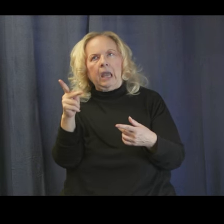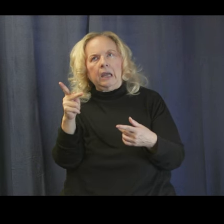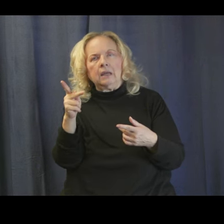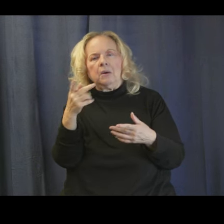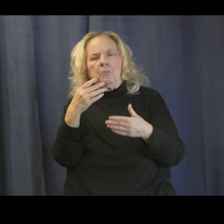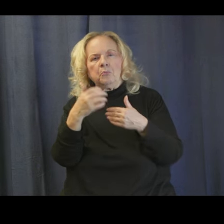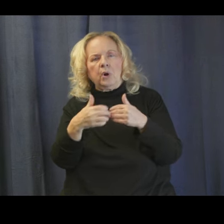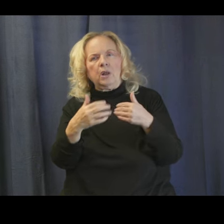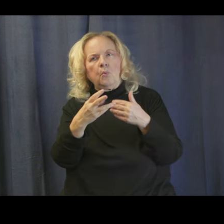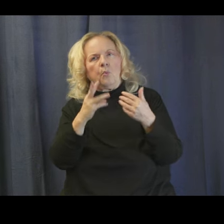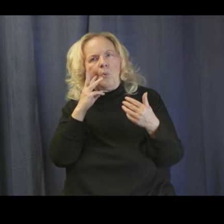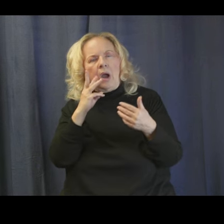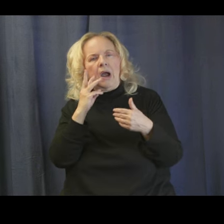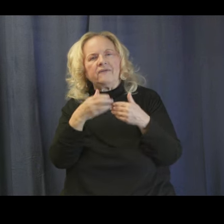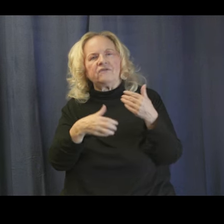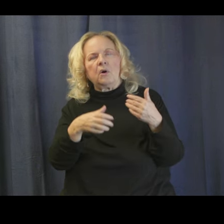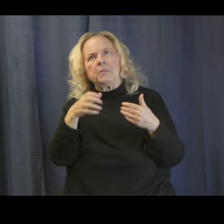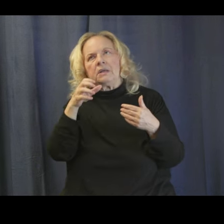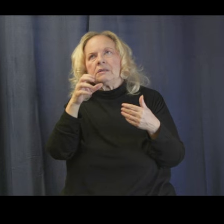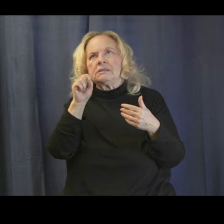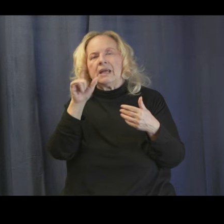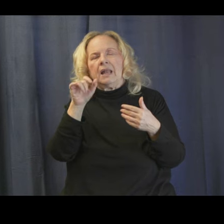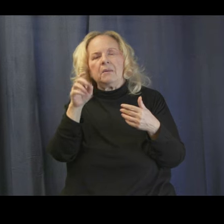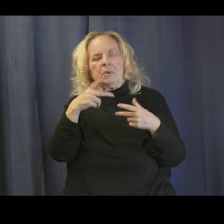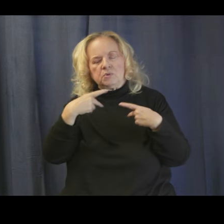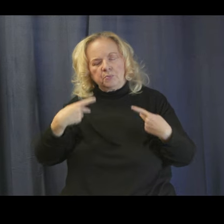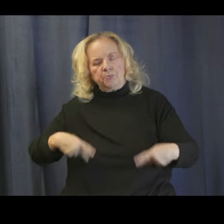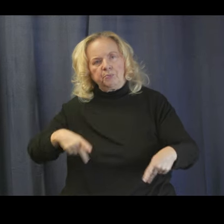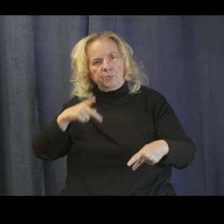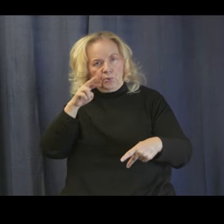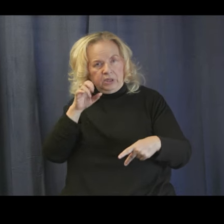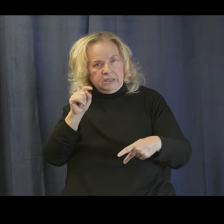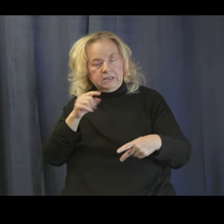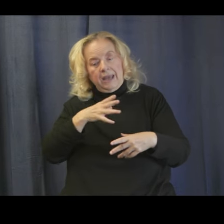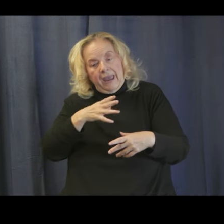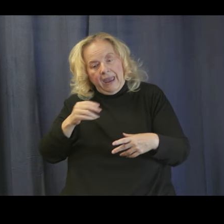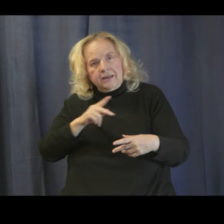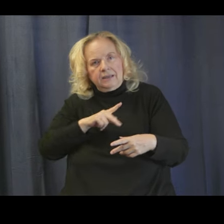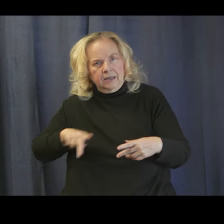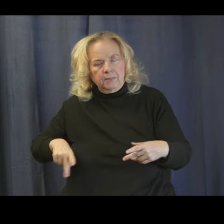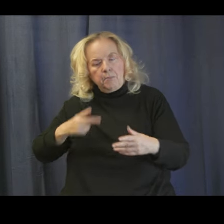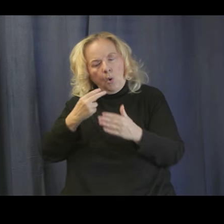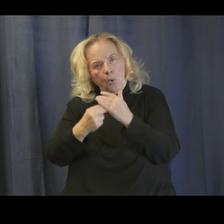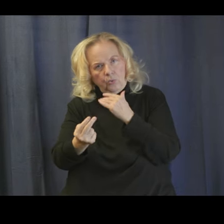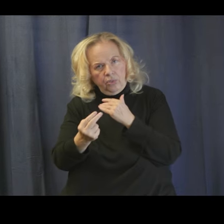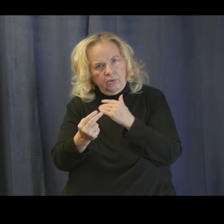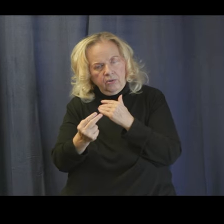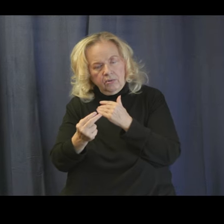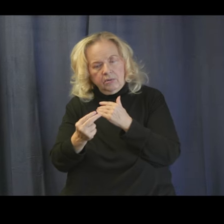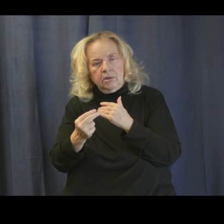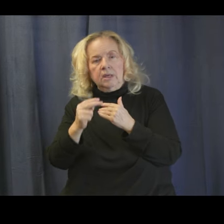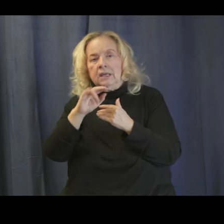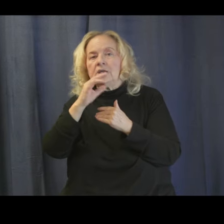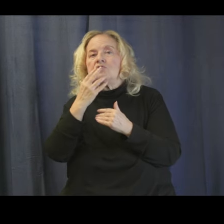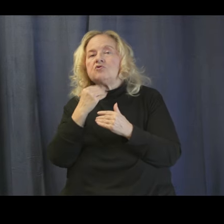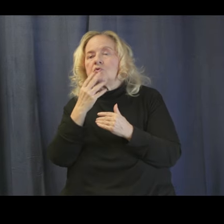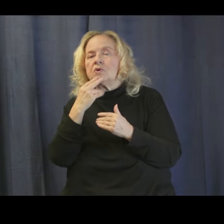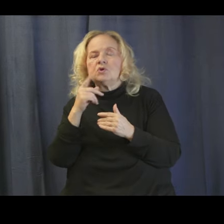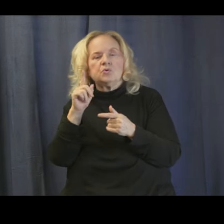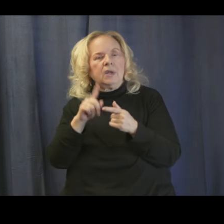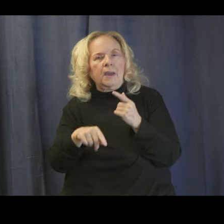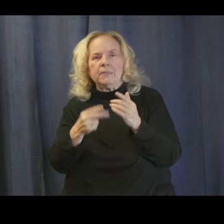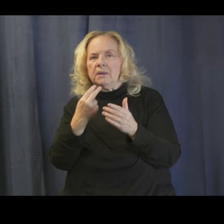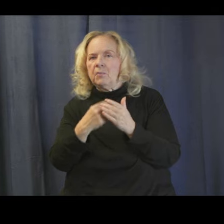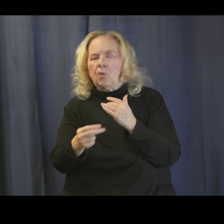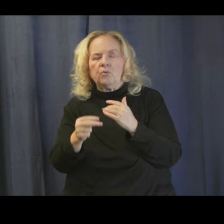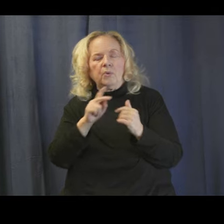forth bread and wine. He was a priest of the Most High God. So we see he is both a priest and a king. Now, within Judaism, you can't